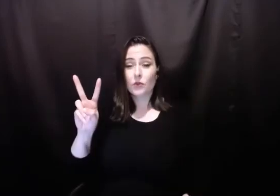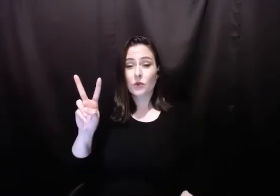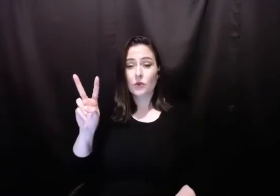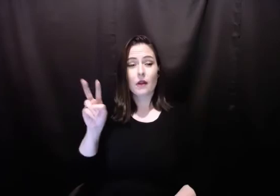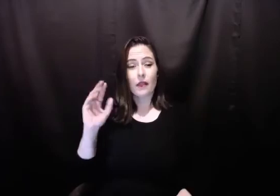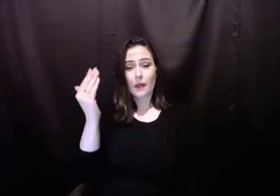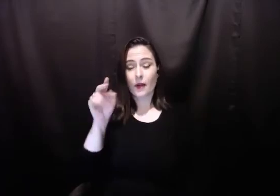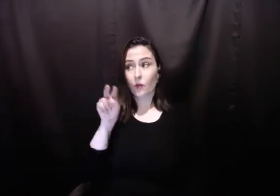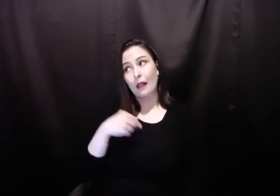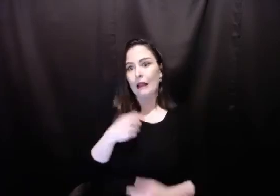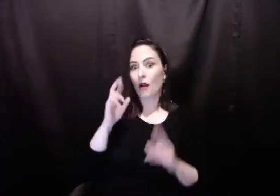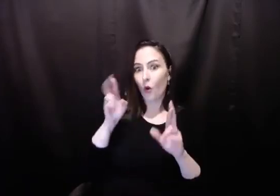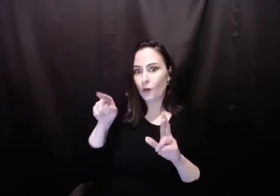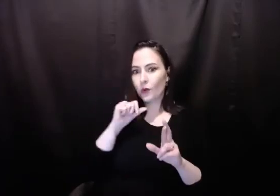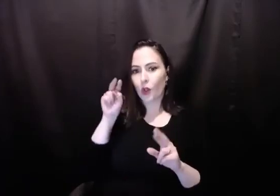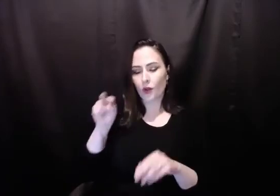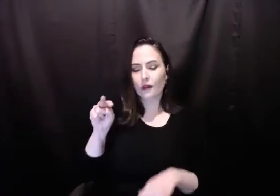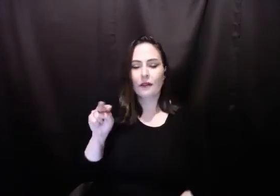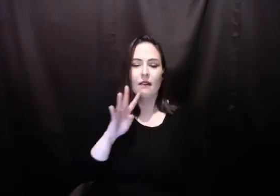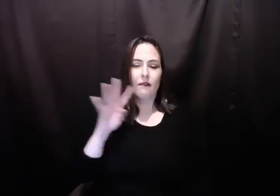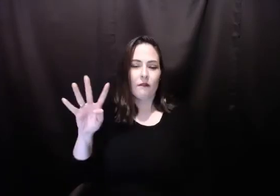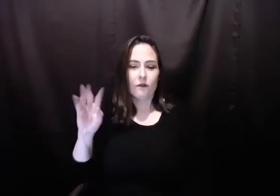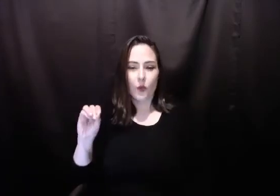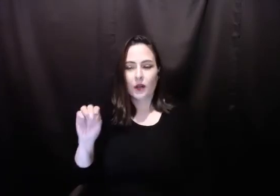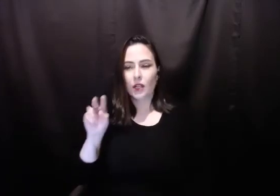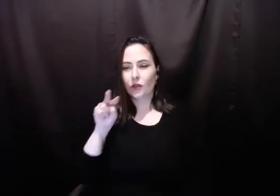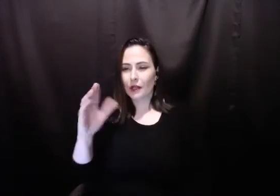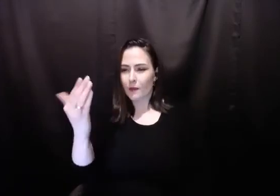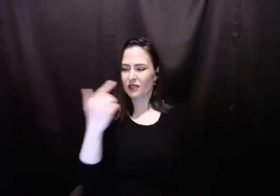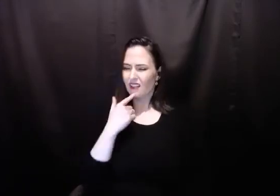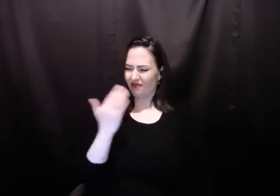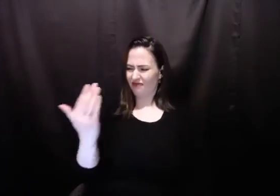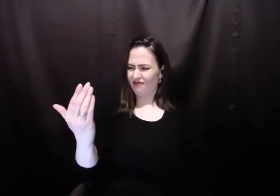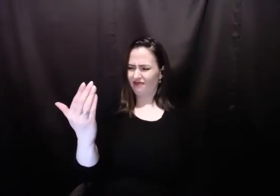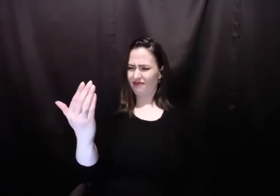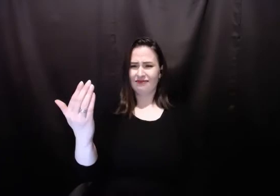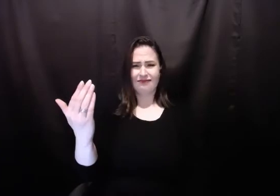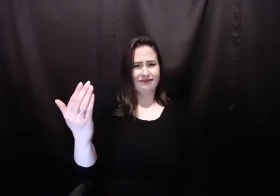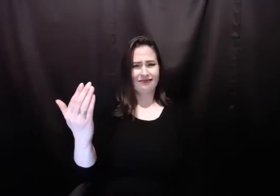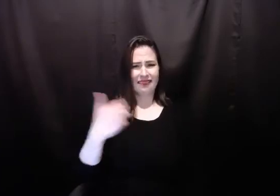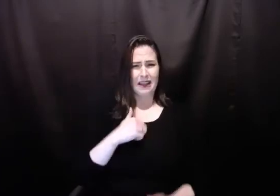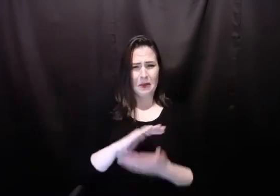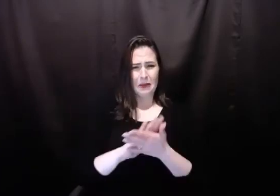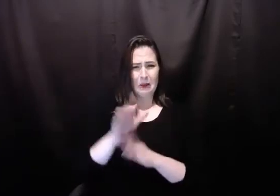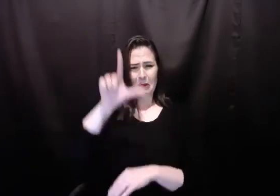loser? It doesn't happen that way. You will become a loser one day at a time.